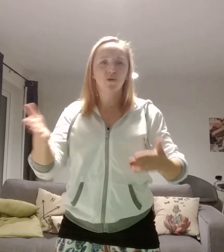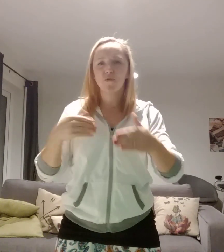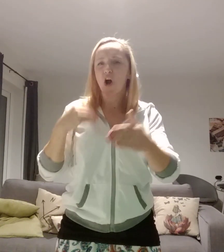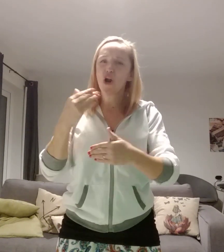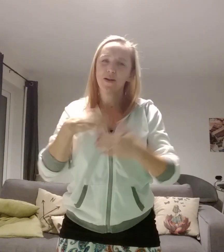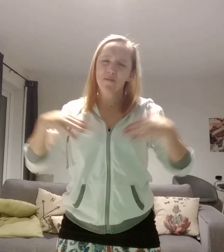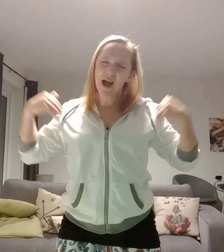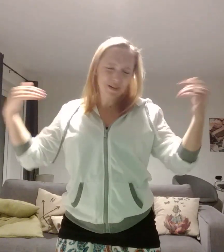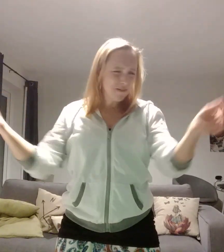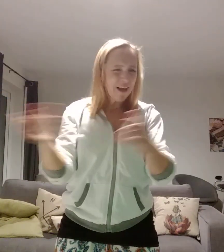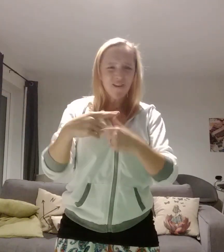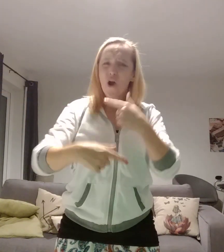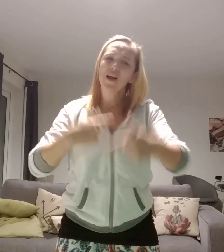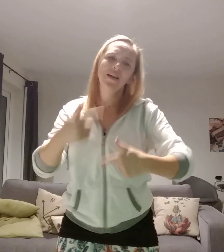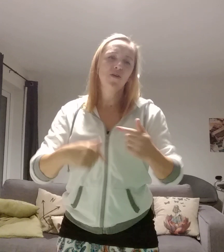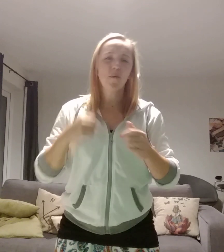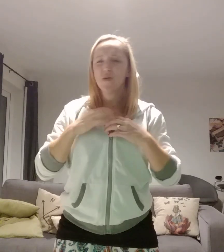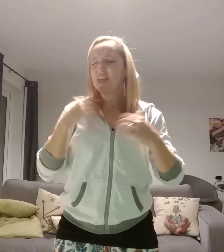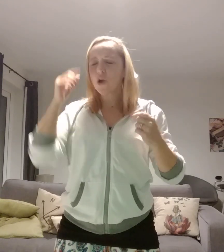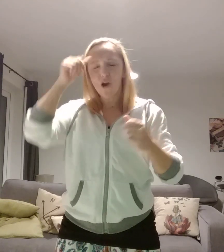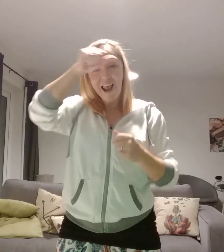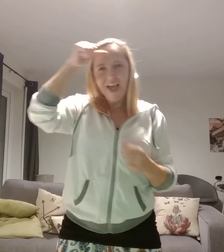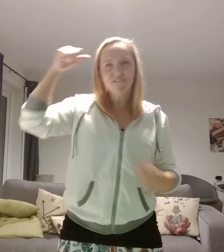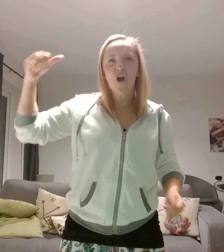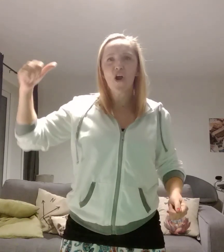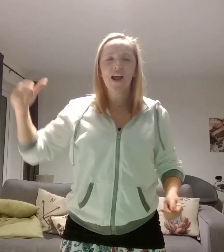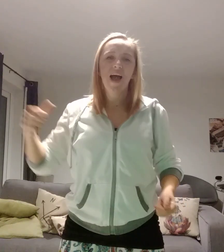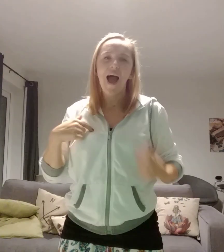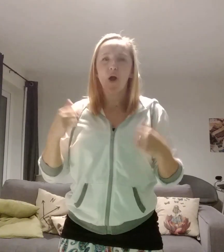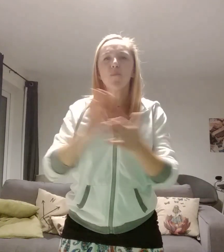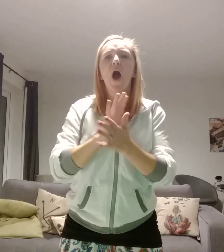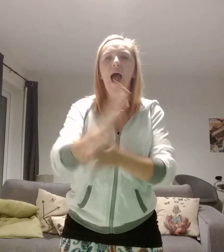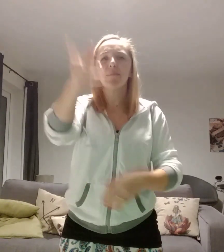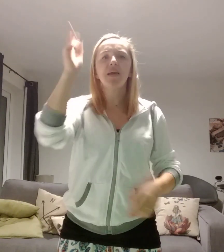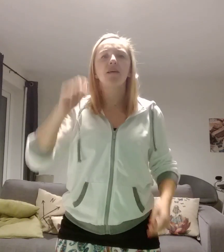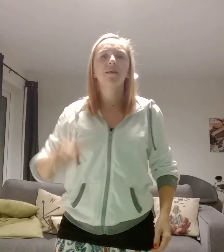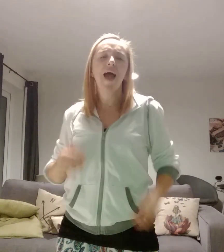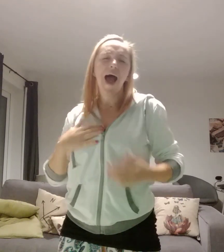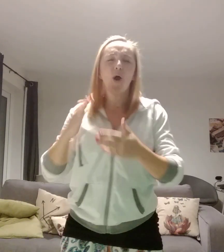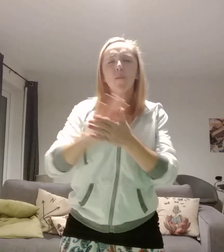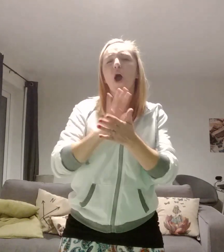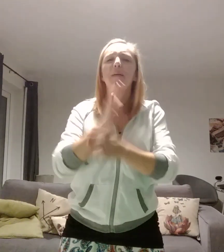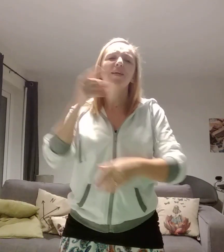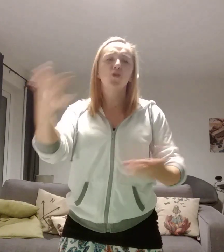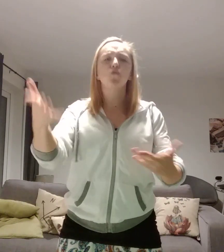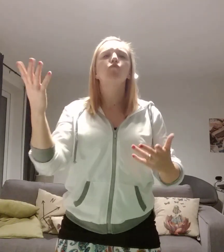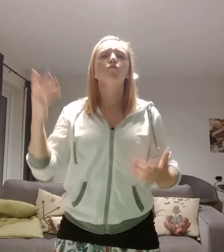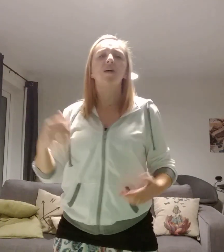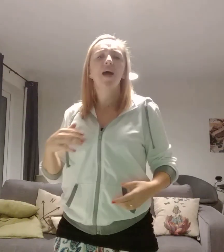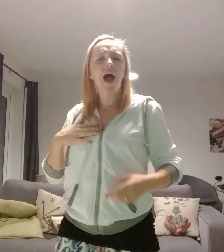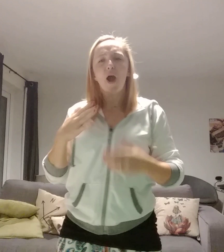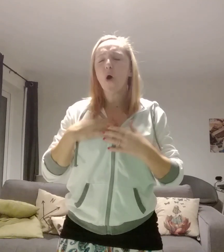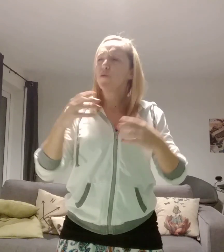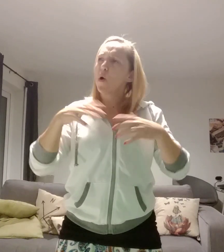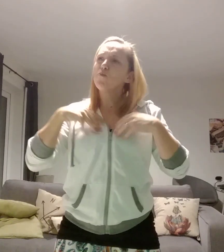hurt your claws forever. I hope you think you're clever. I hope you're happy. I hope you're happy too. I hope you're